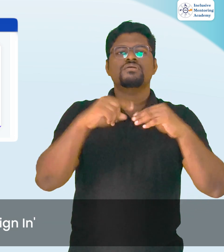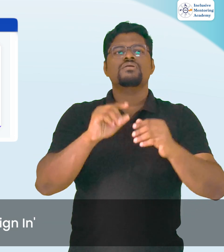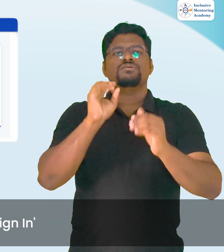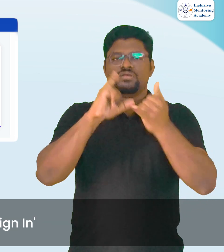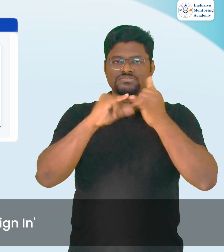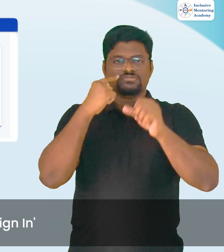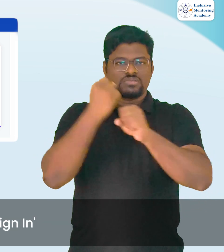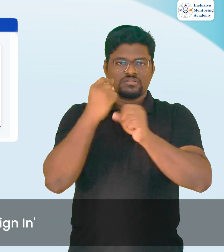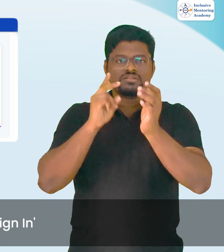Click Sign In.